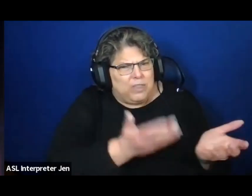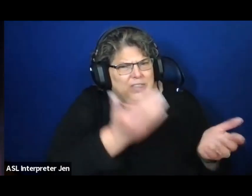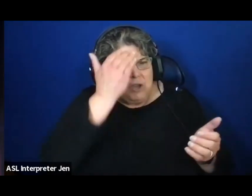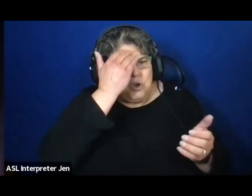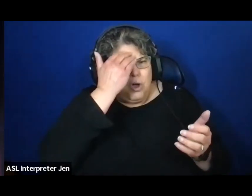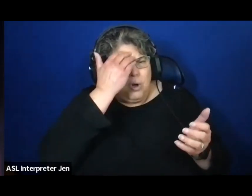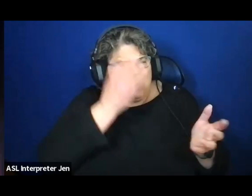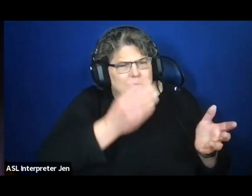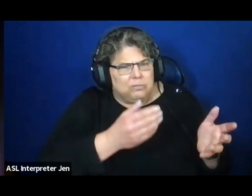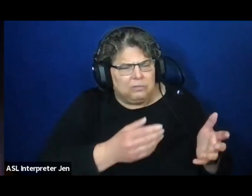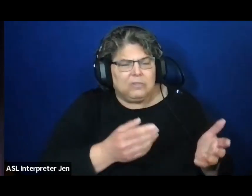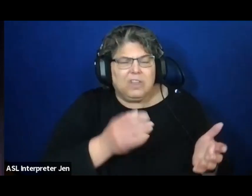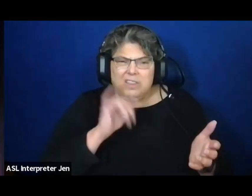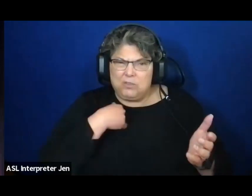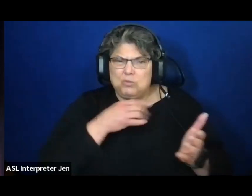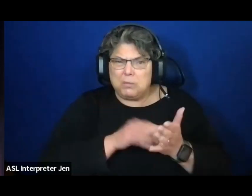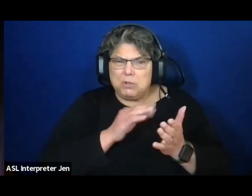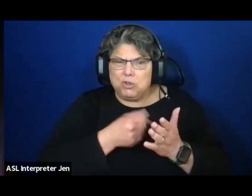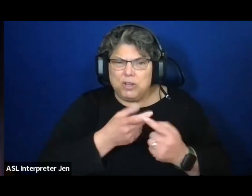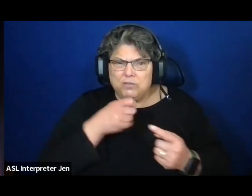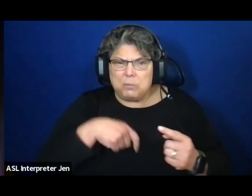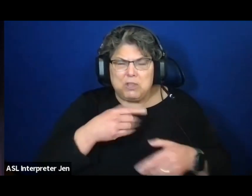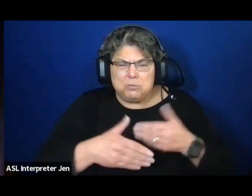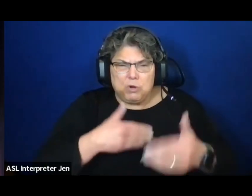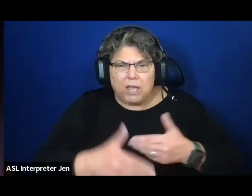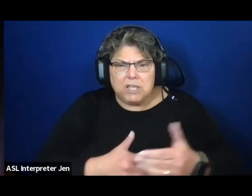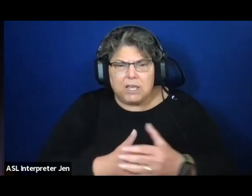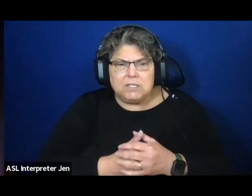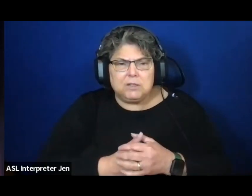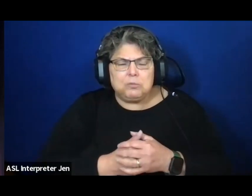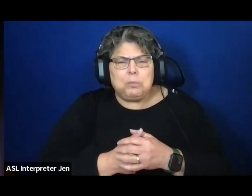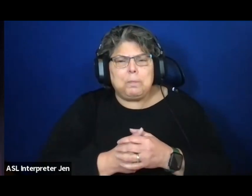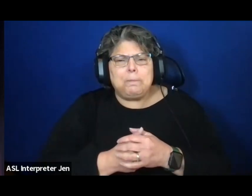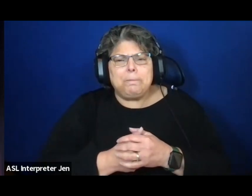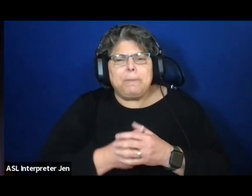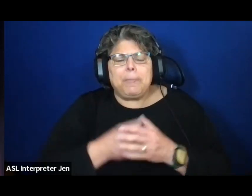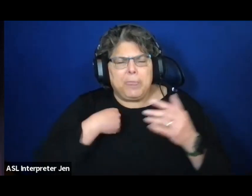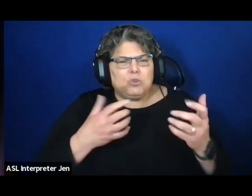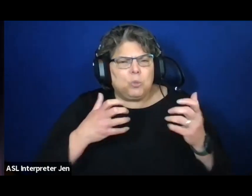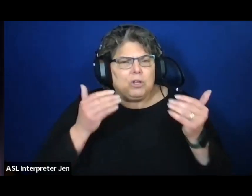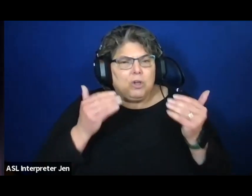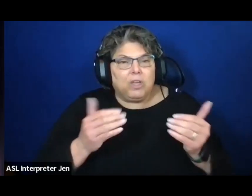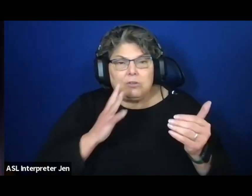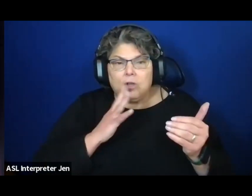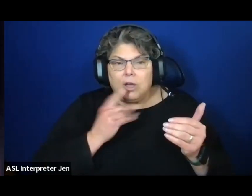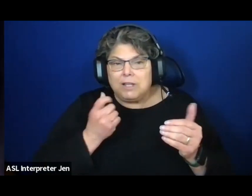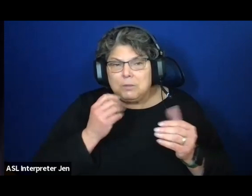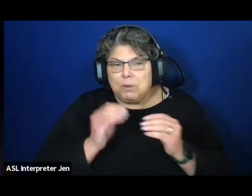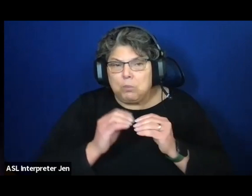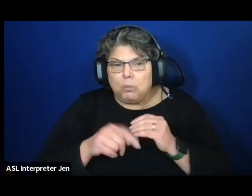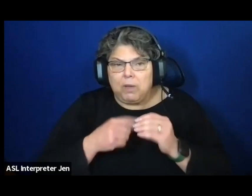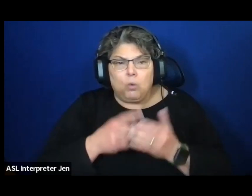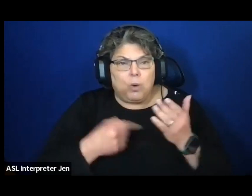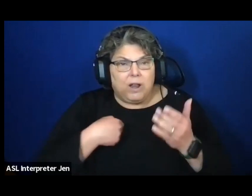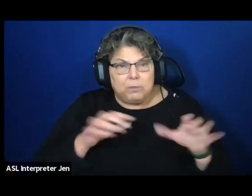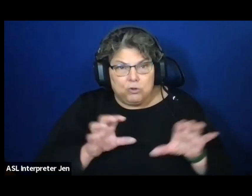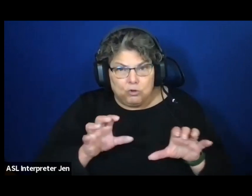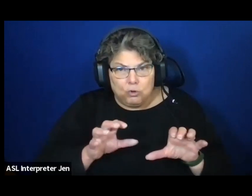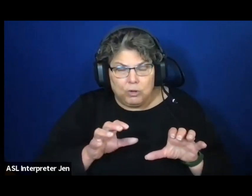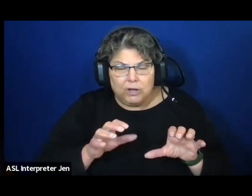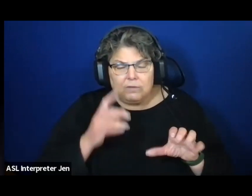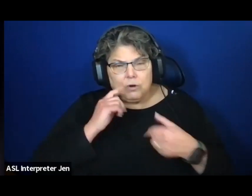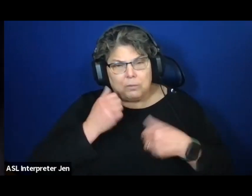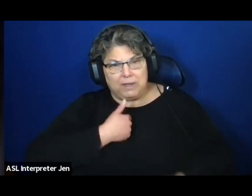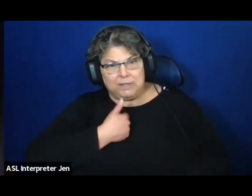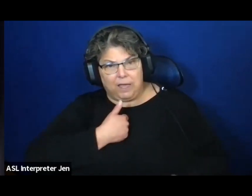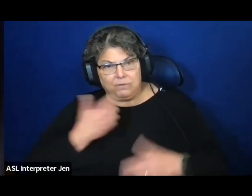right? That's what I've been learning from this process. So I want to go ahead and talk a little bit more about what I've been doing in terms of myself and what